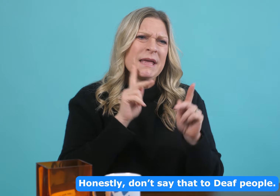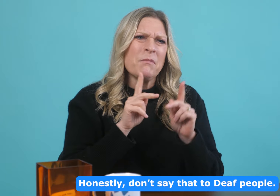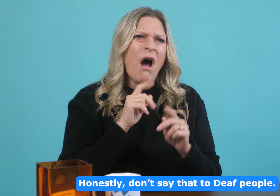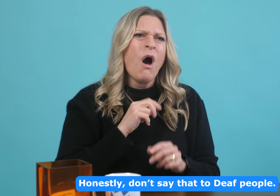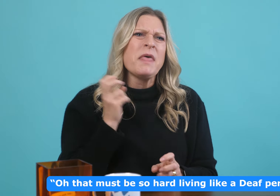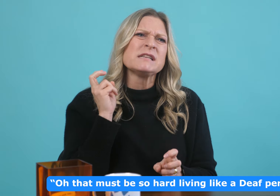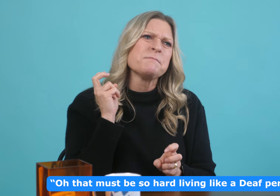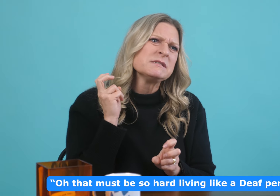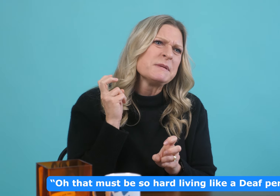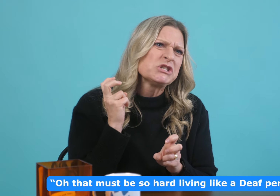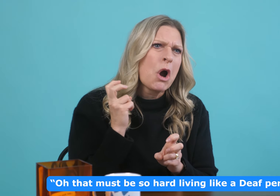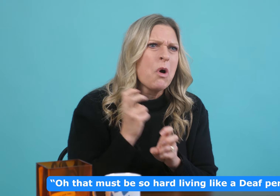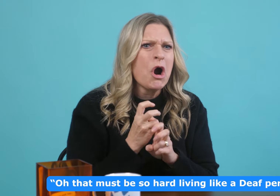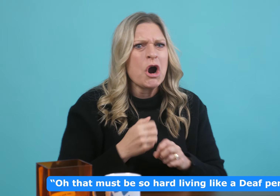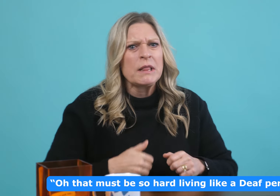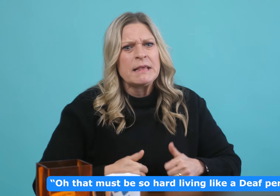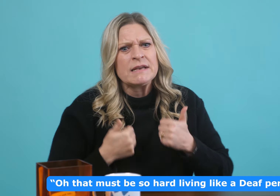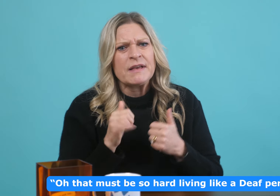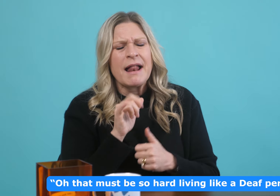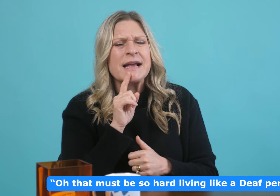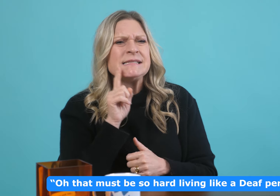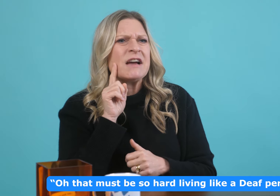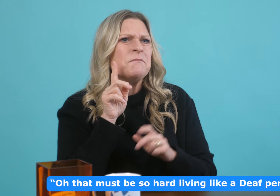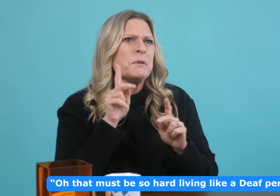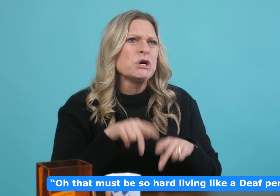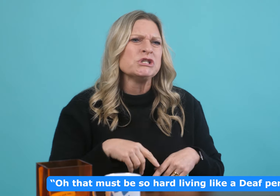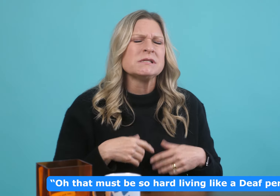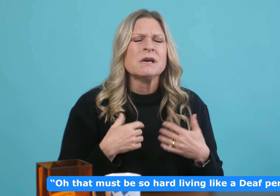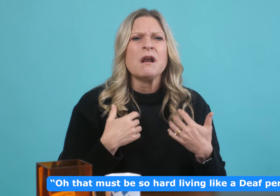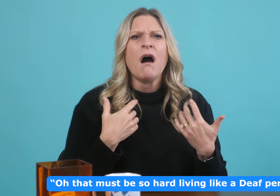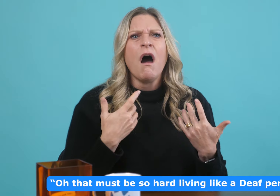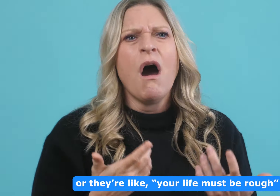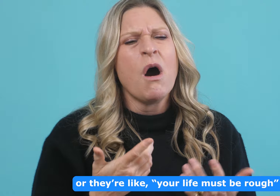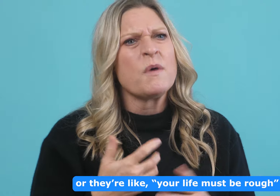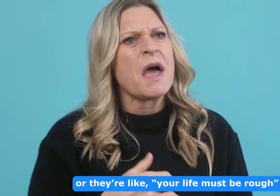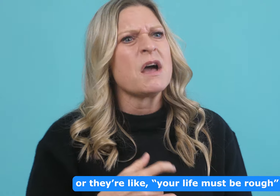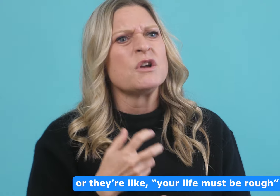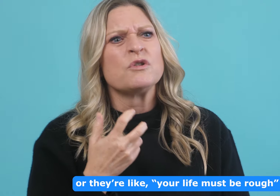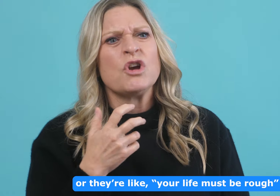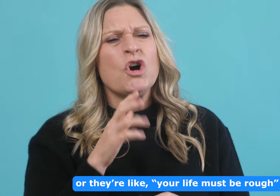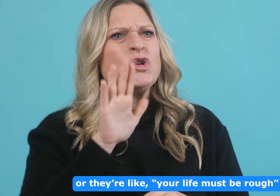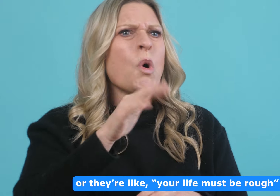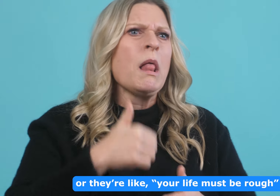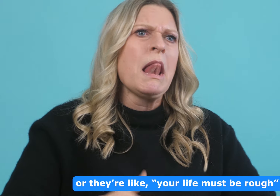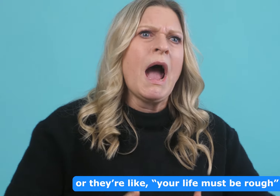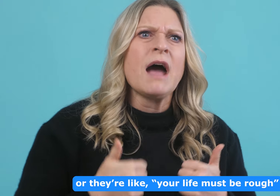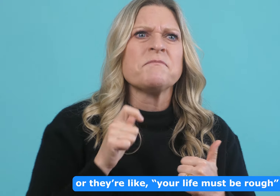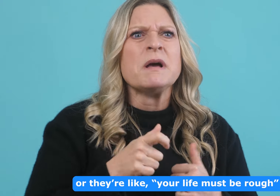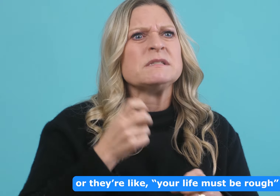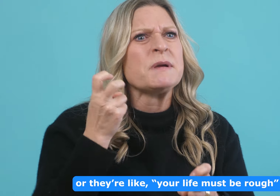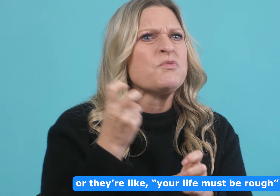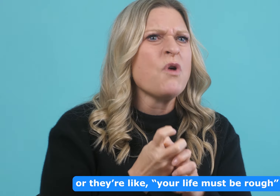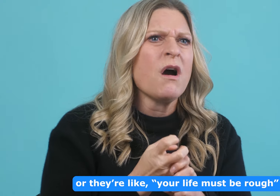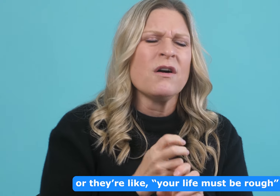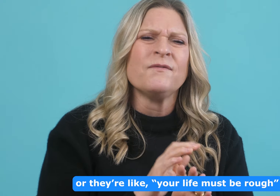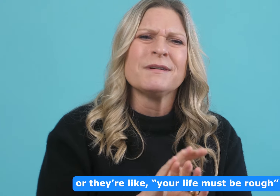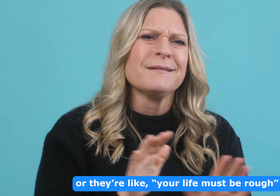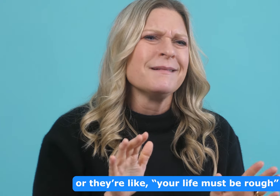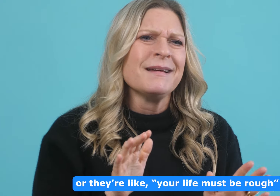people. That makes me so hard living like a deaf person. Hold on, your life makes me rough.